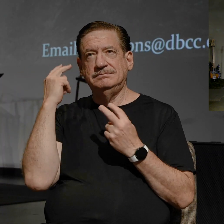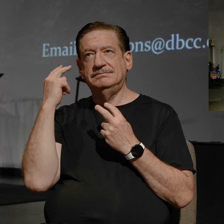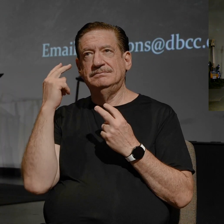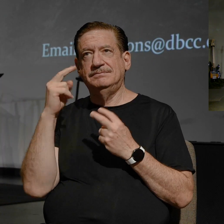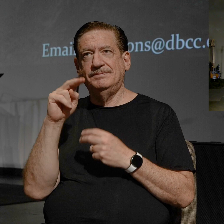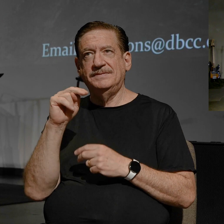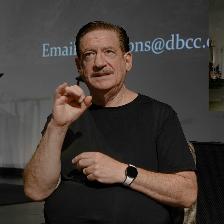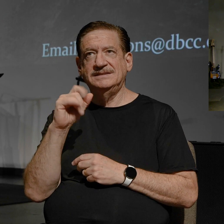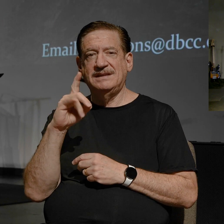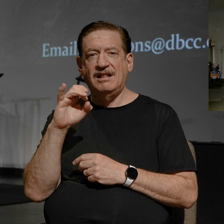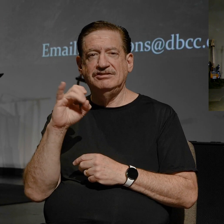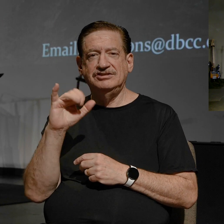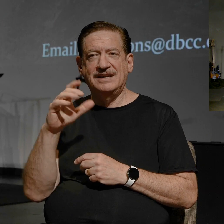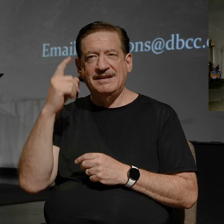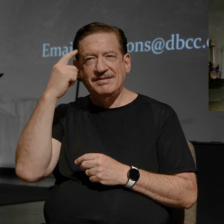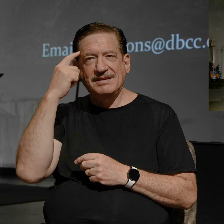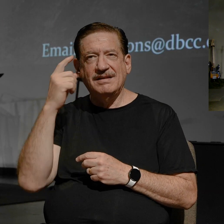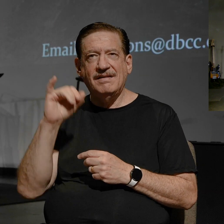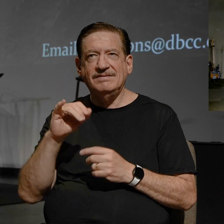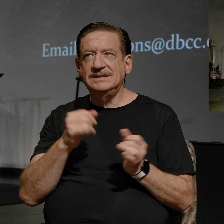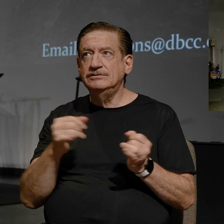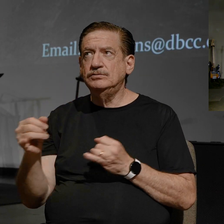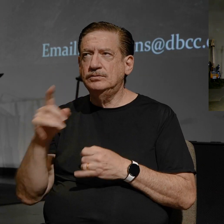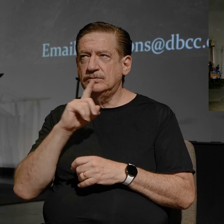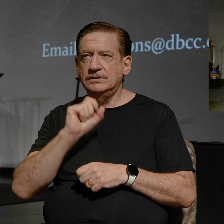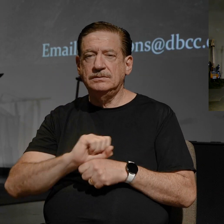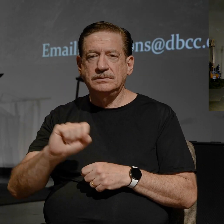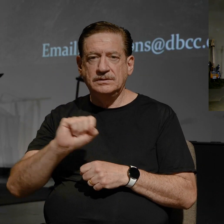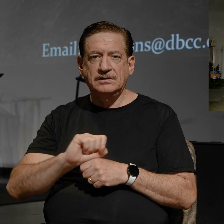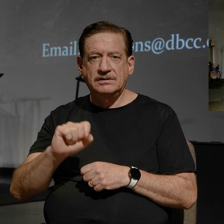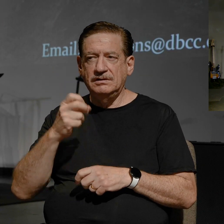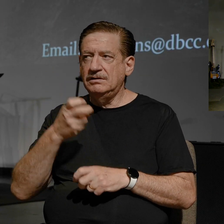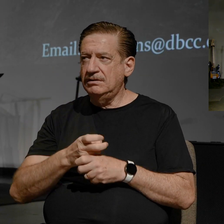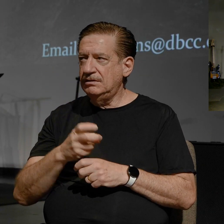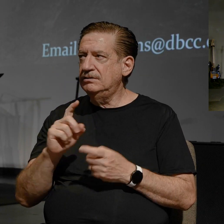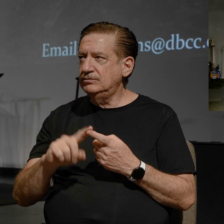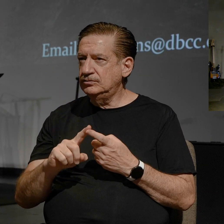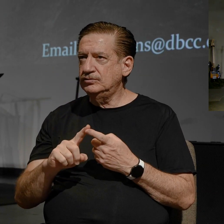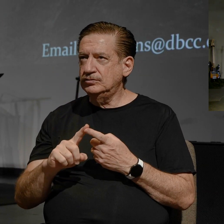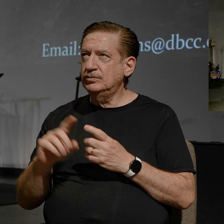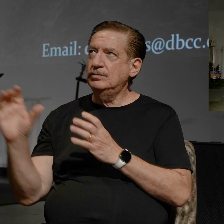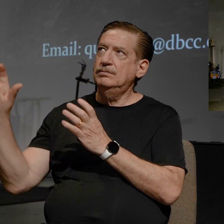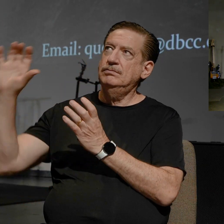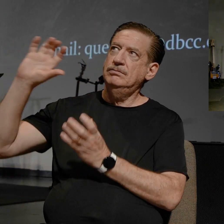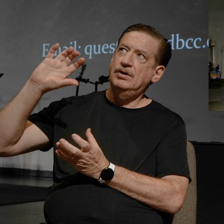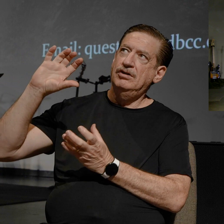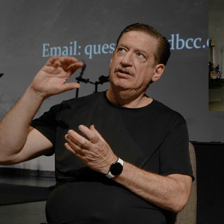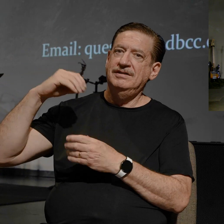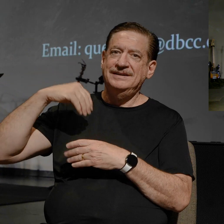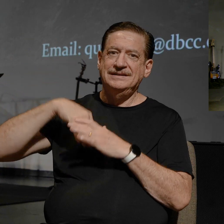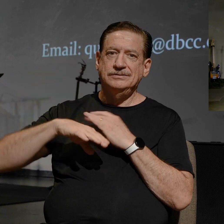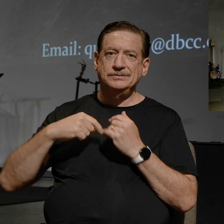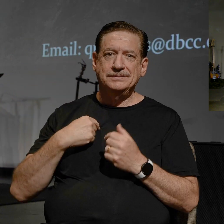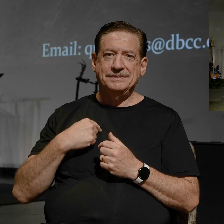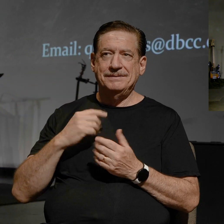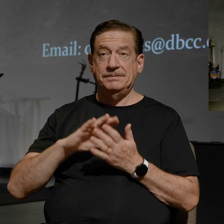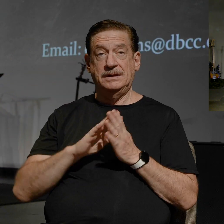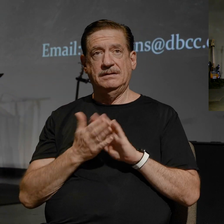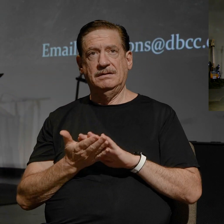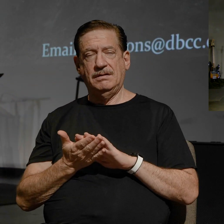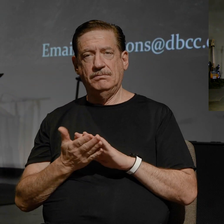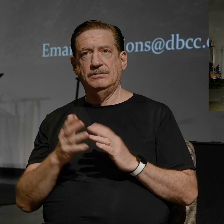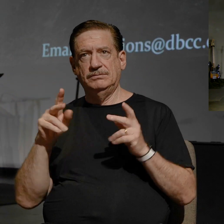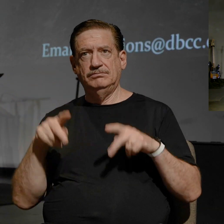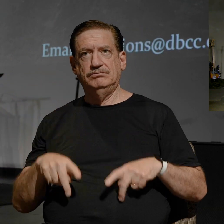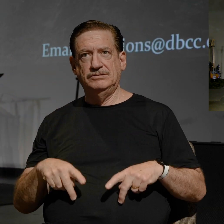about individuals who have really worked hard to pour into me to help me become the person